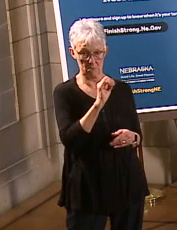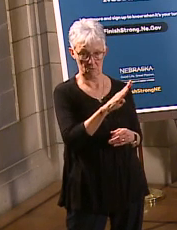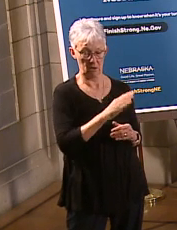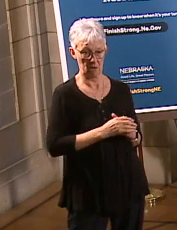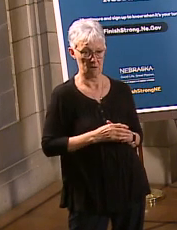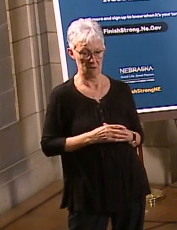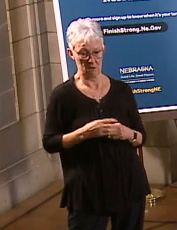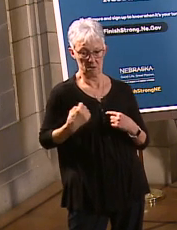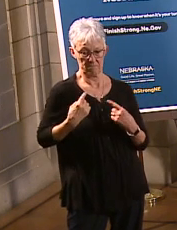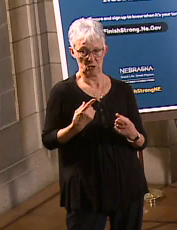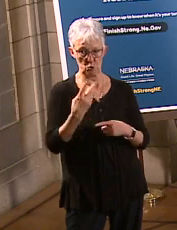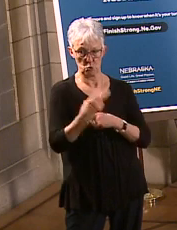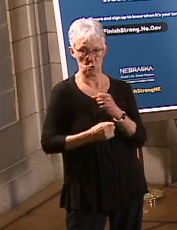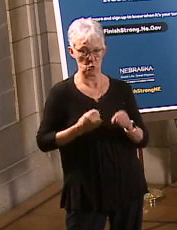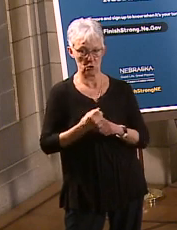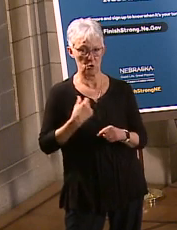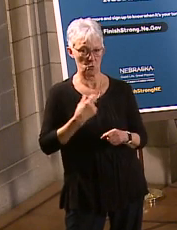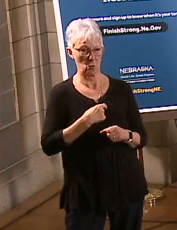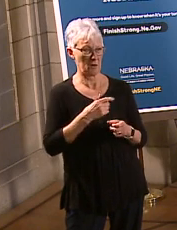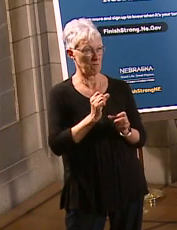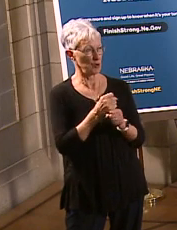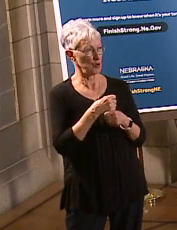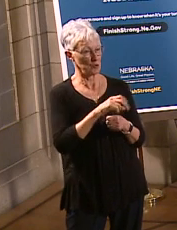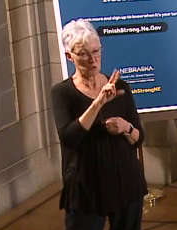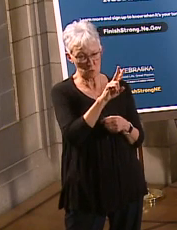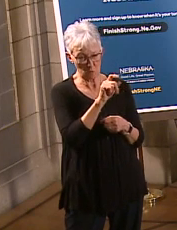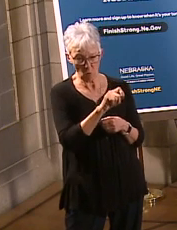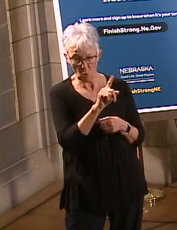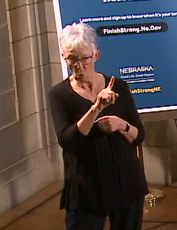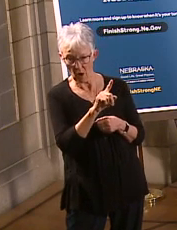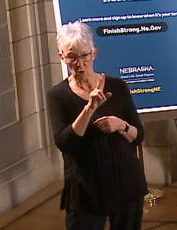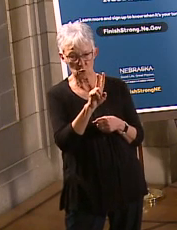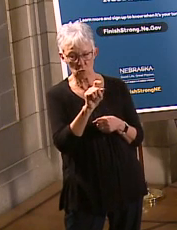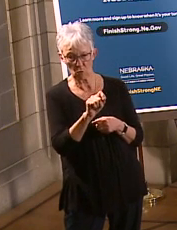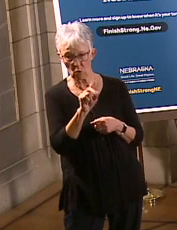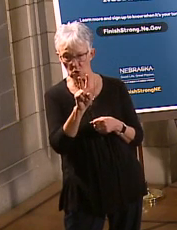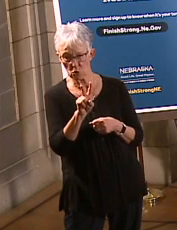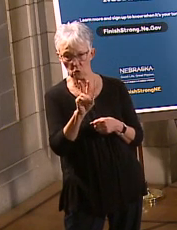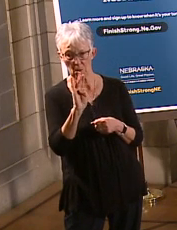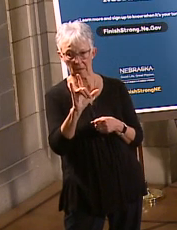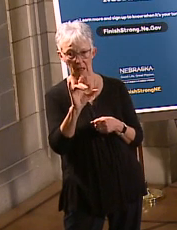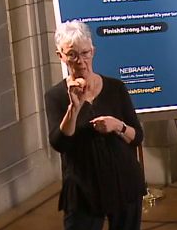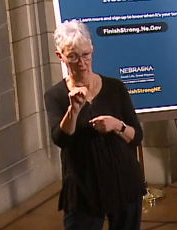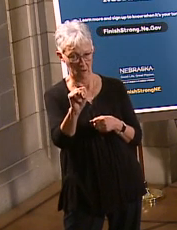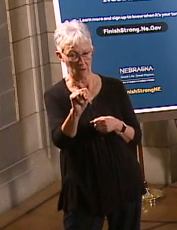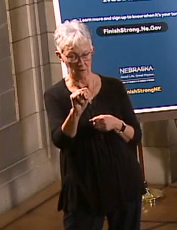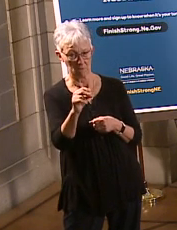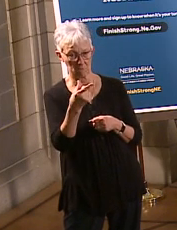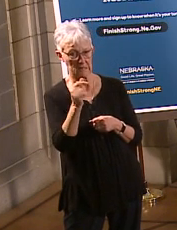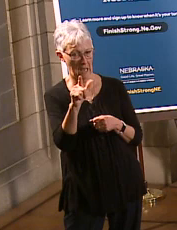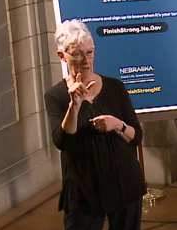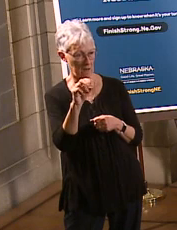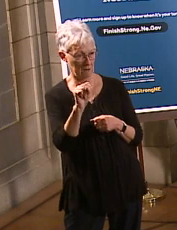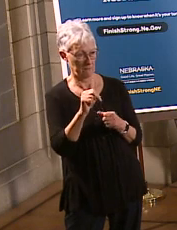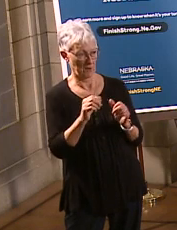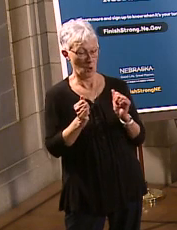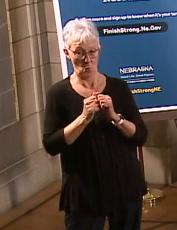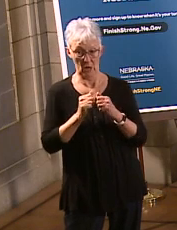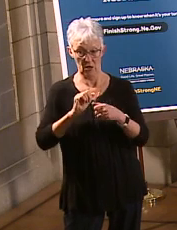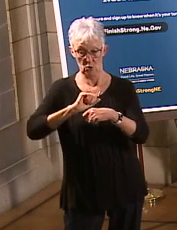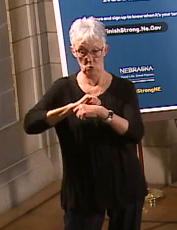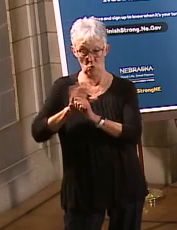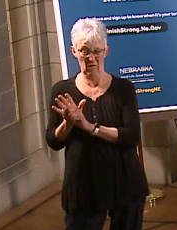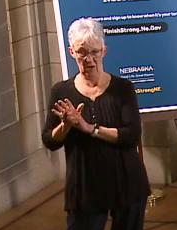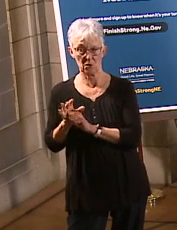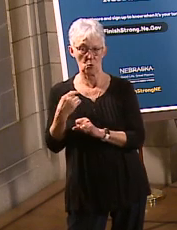few years, we've only been producing 2.1 or 2.2. And of course, in 2020, with the coronavirus, we produced even less than that. It